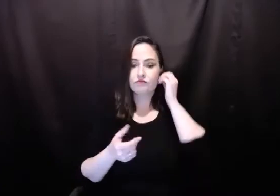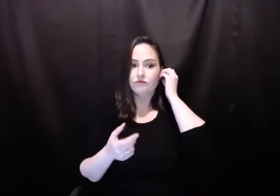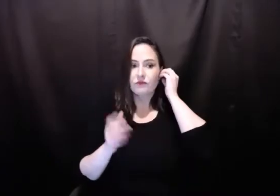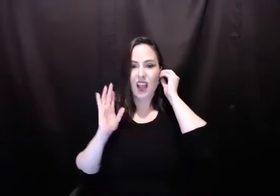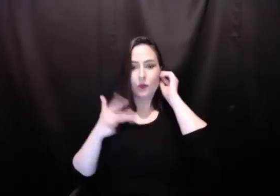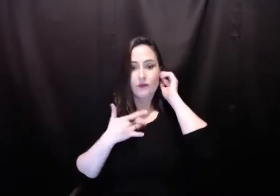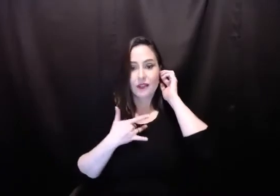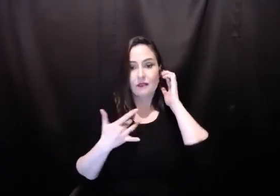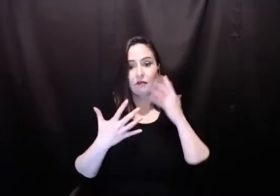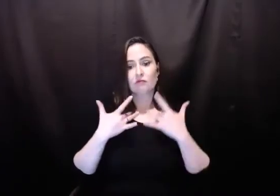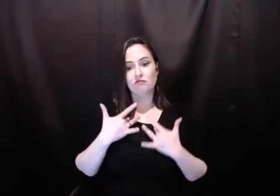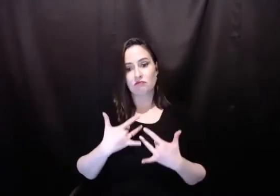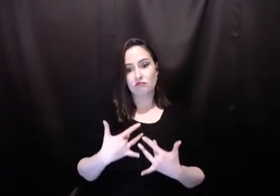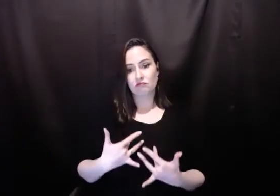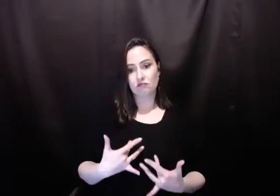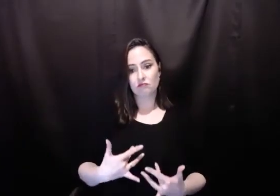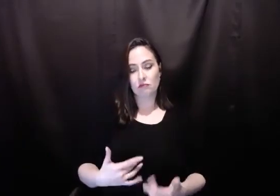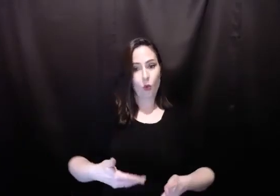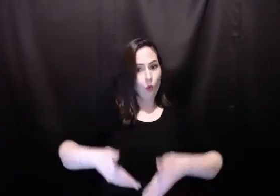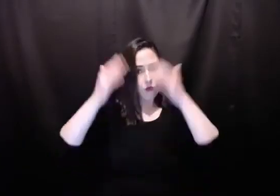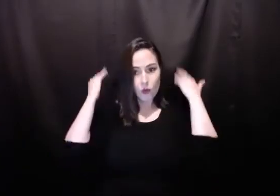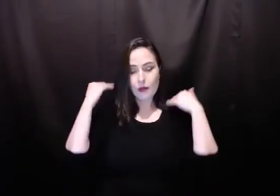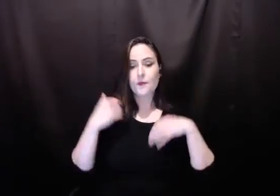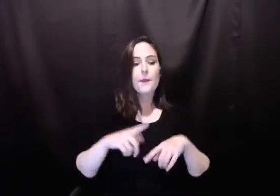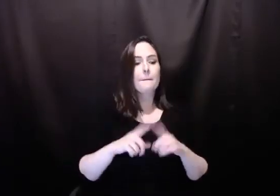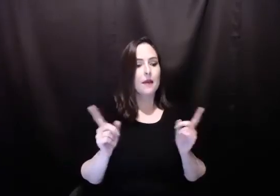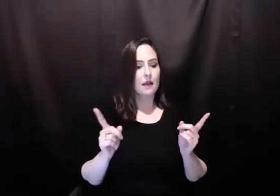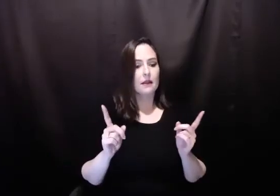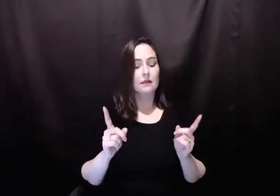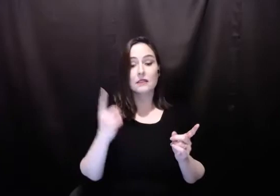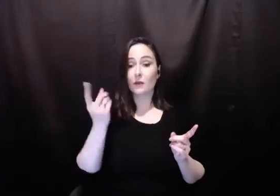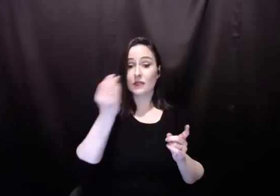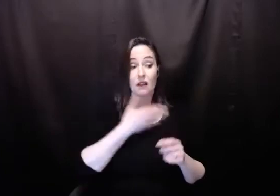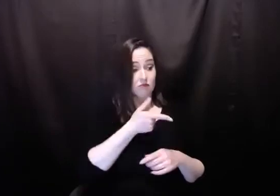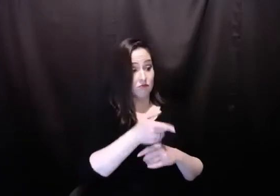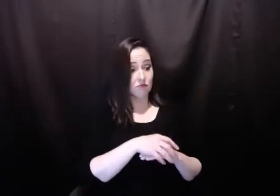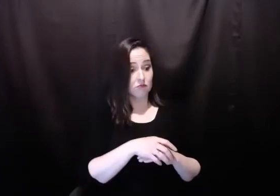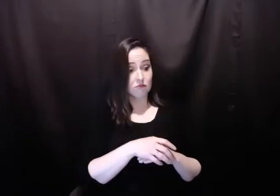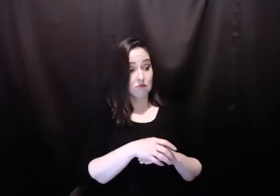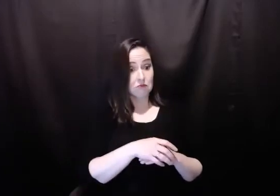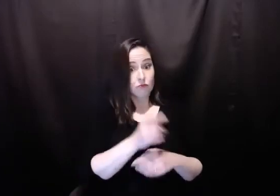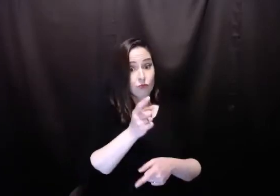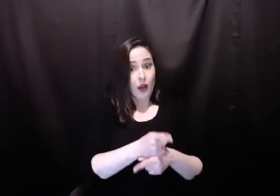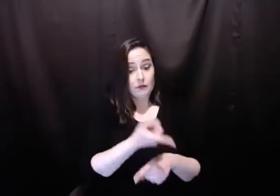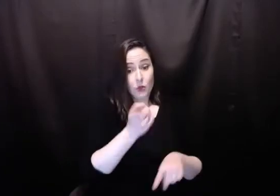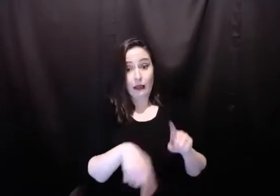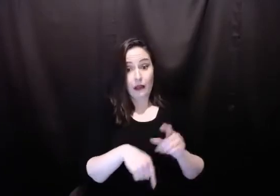understaffed, it led me to a place where I knew that God could do for me what I could not do for myself. And that's